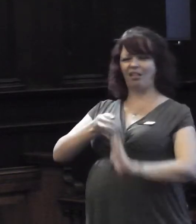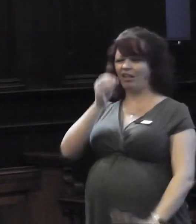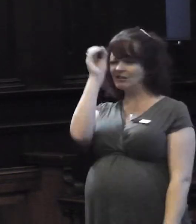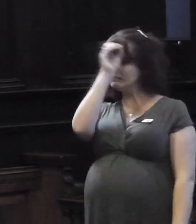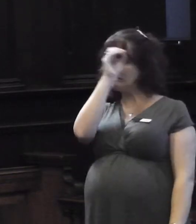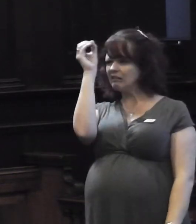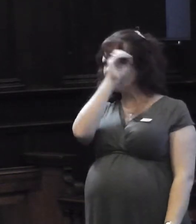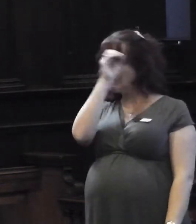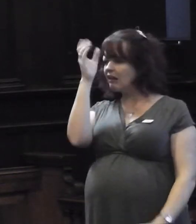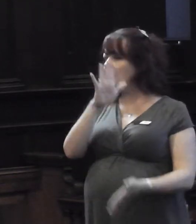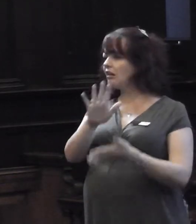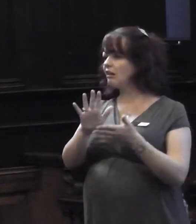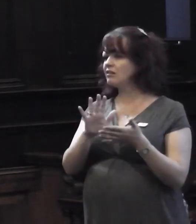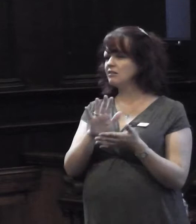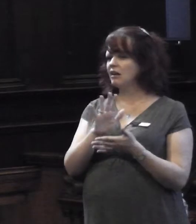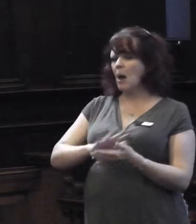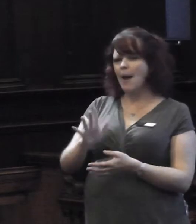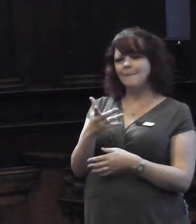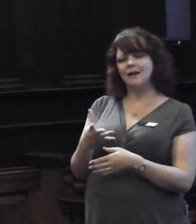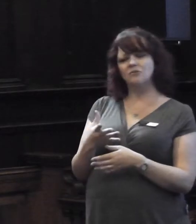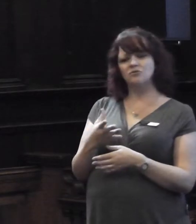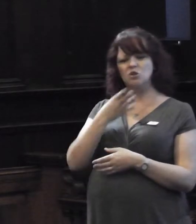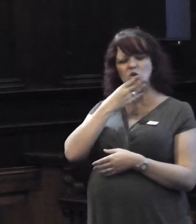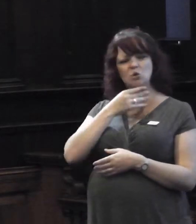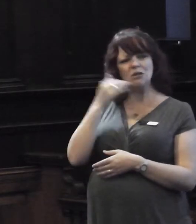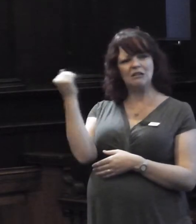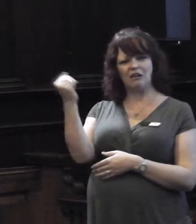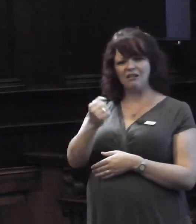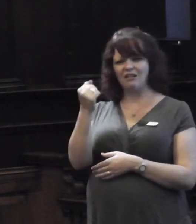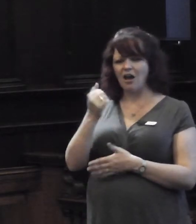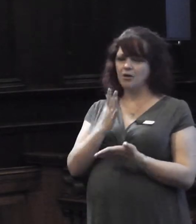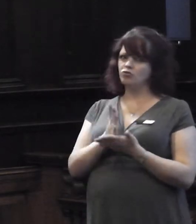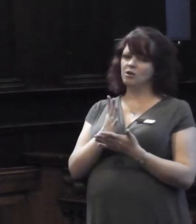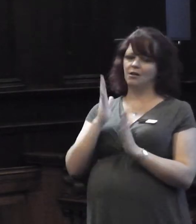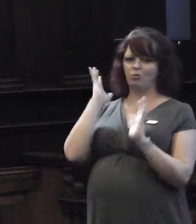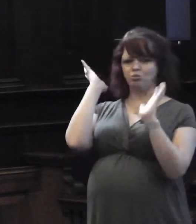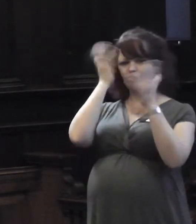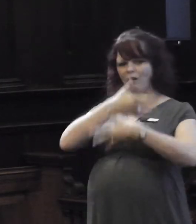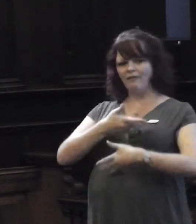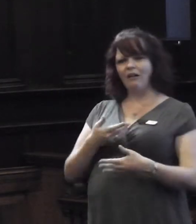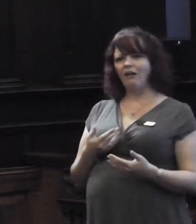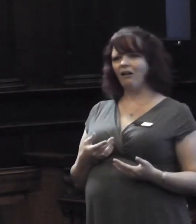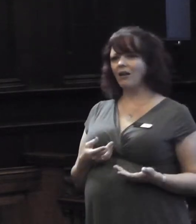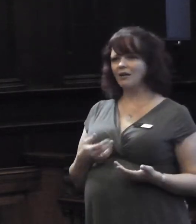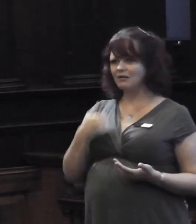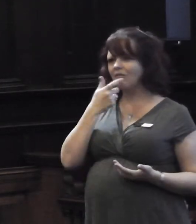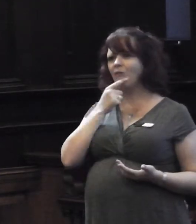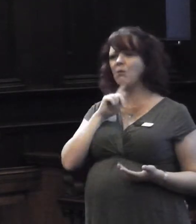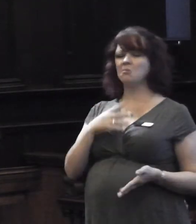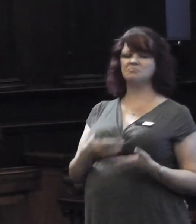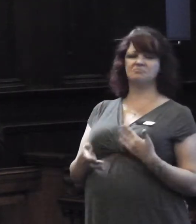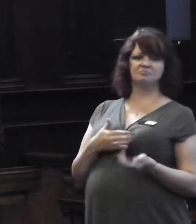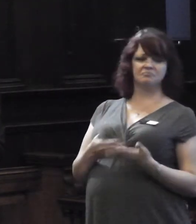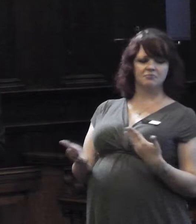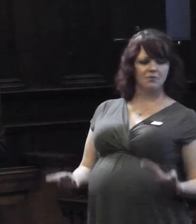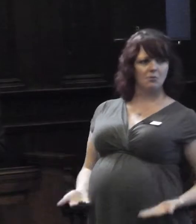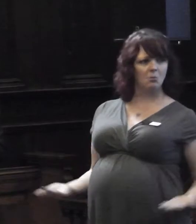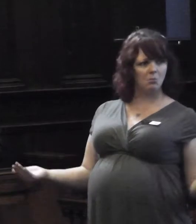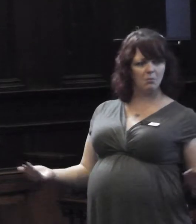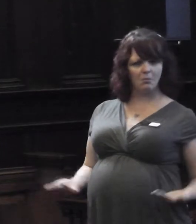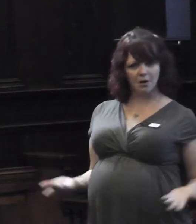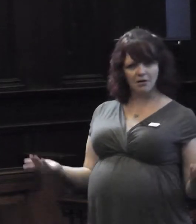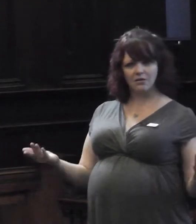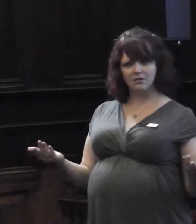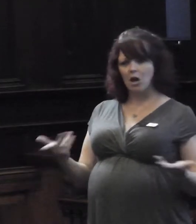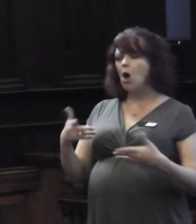the dangers of carrying and using a knife is of real concern, particularly amongst the